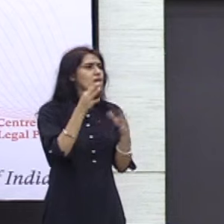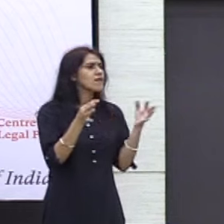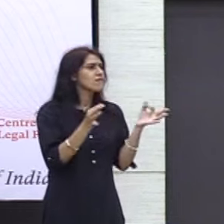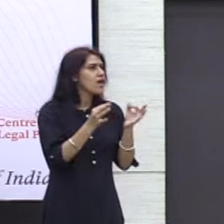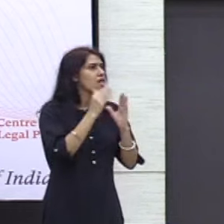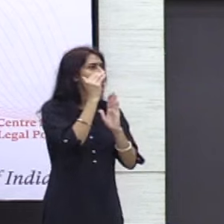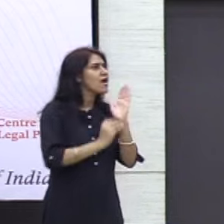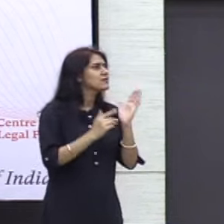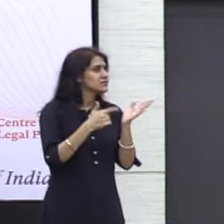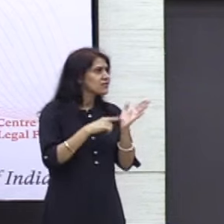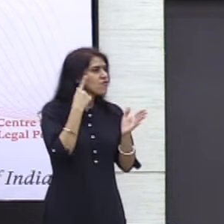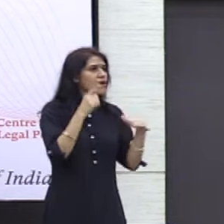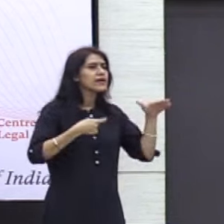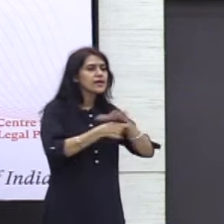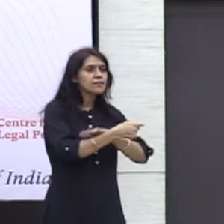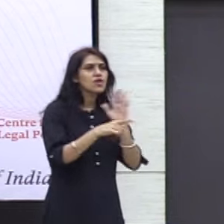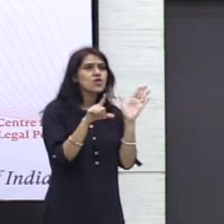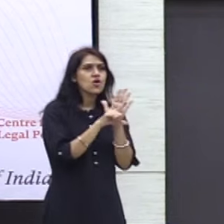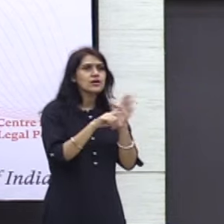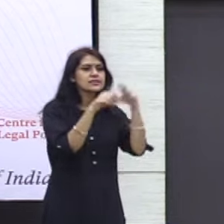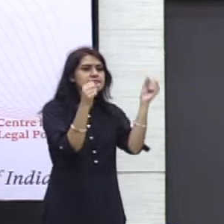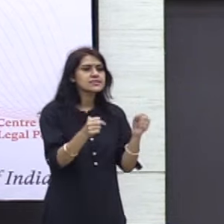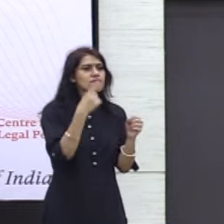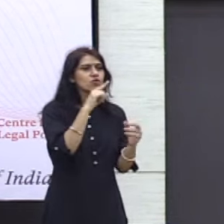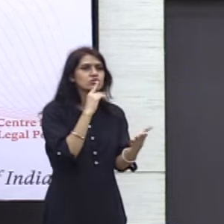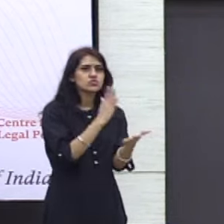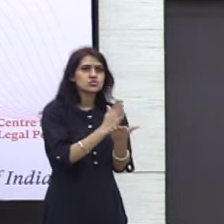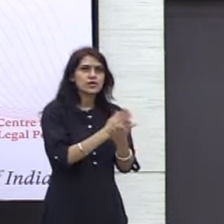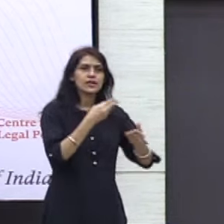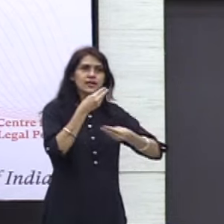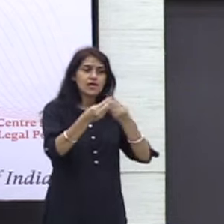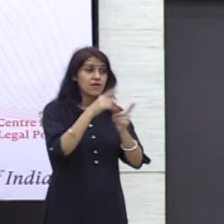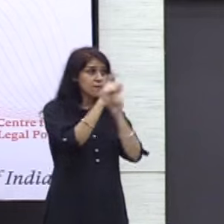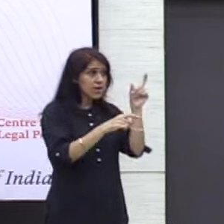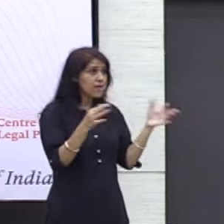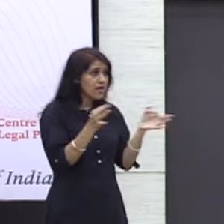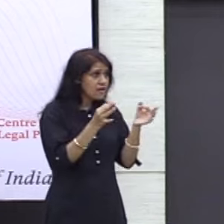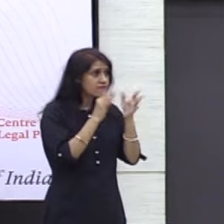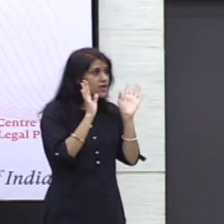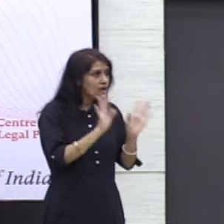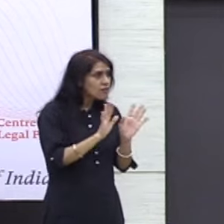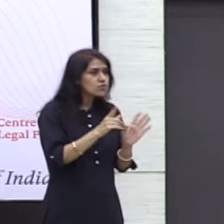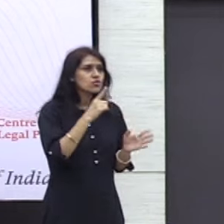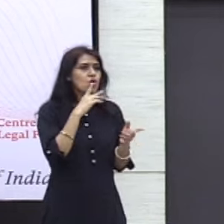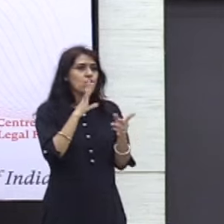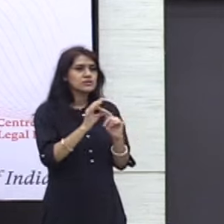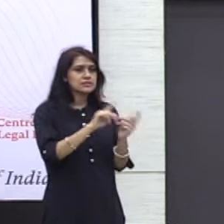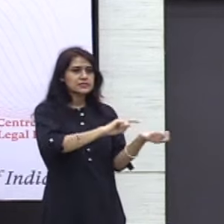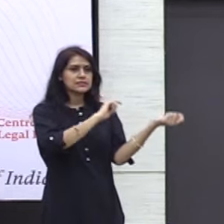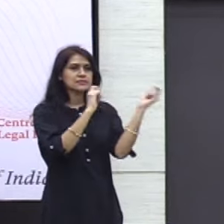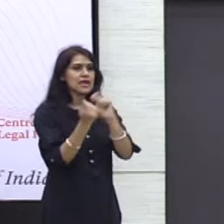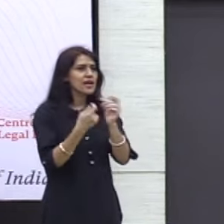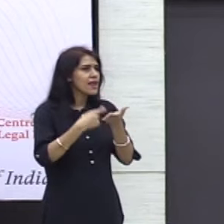And our criminal justice system operates in order to ensure that people are afraid and not to reform and